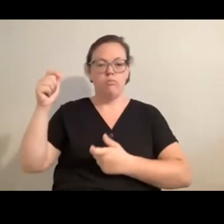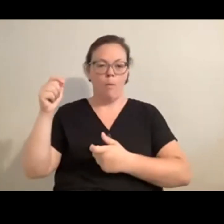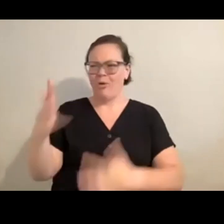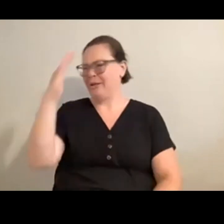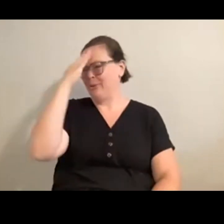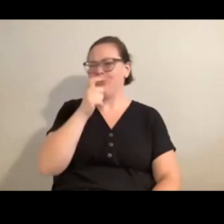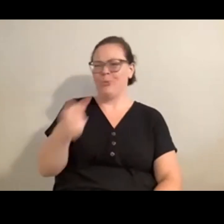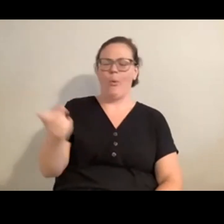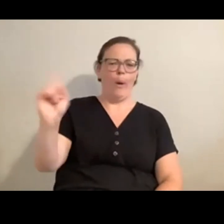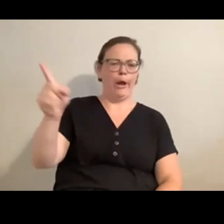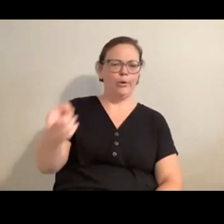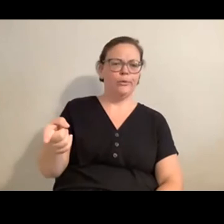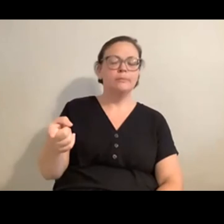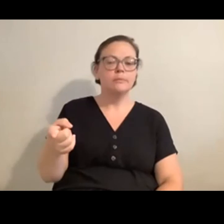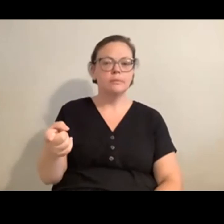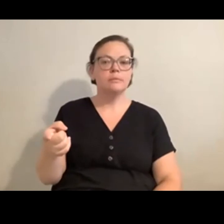was. And